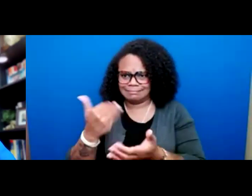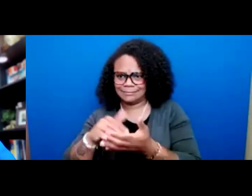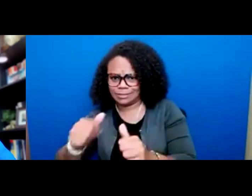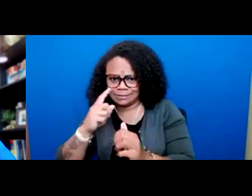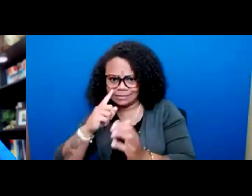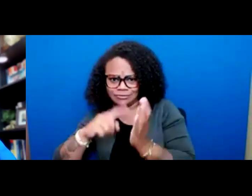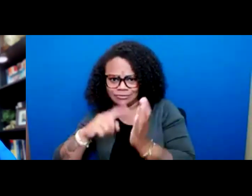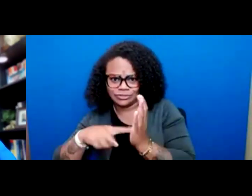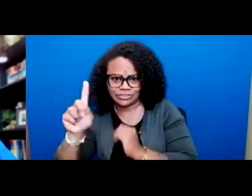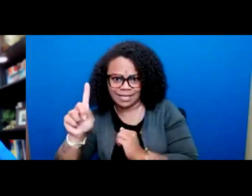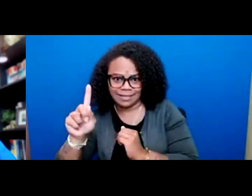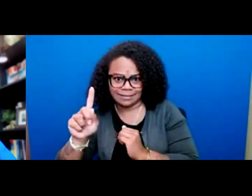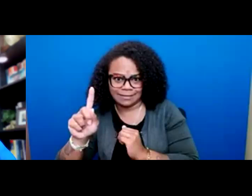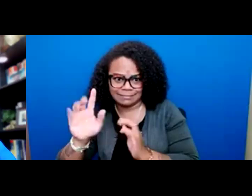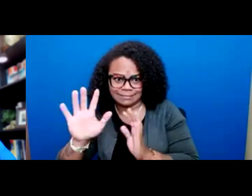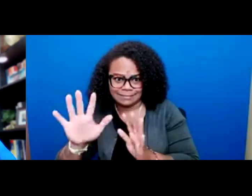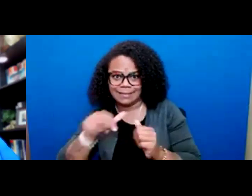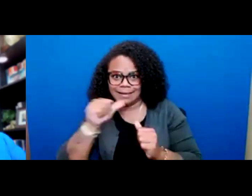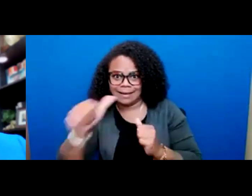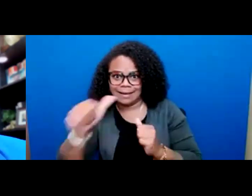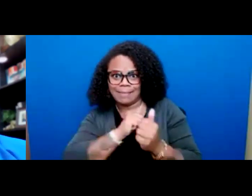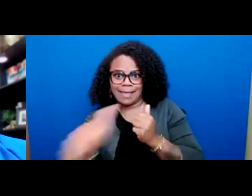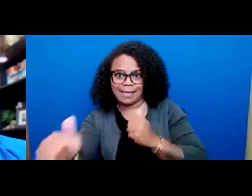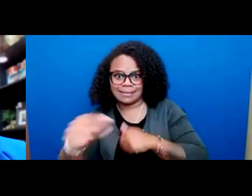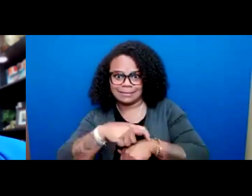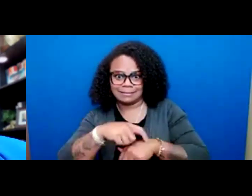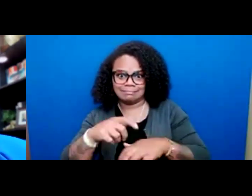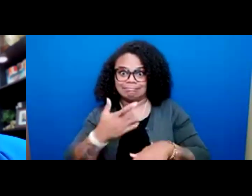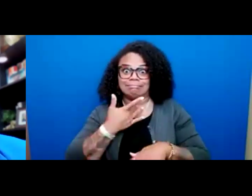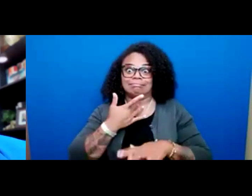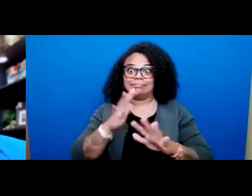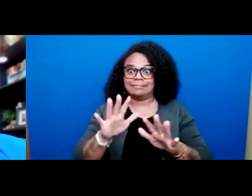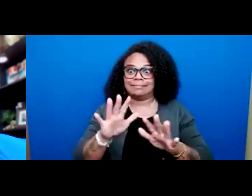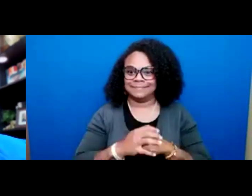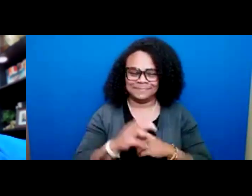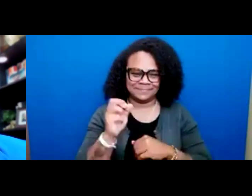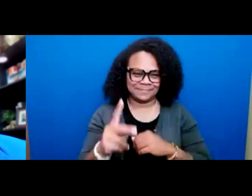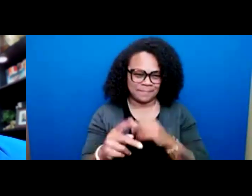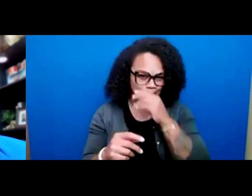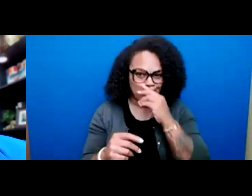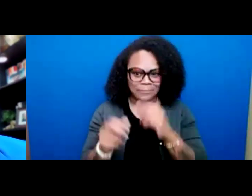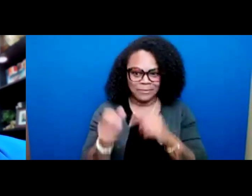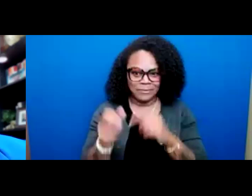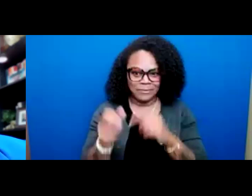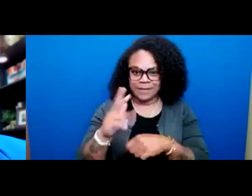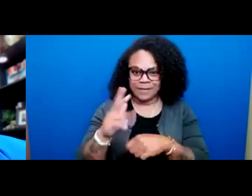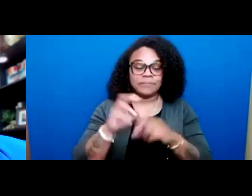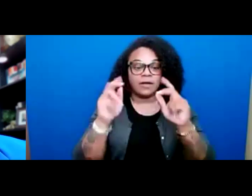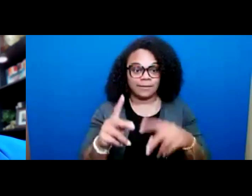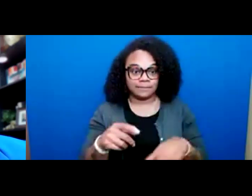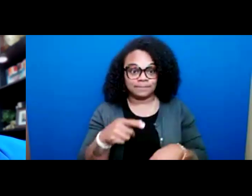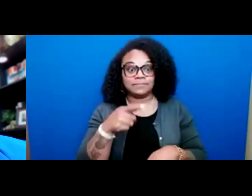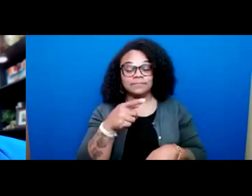I am not running out of time. 3-minute warning. Okay, so you have the